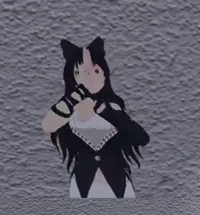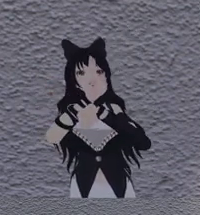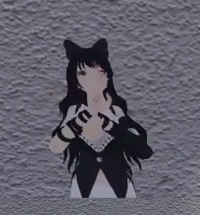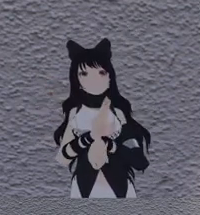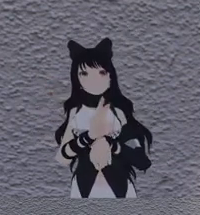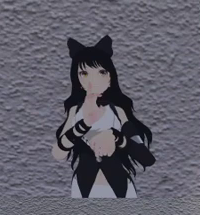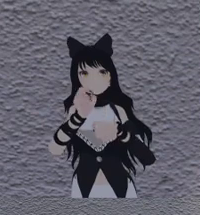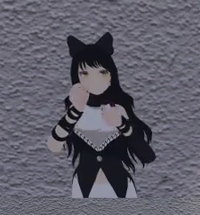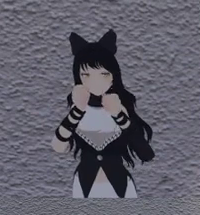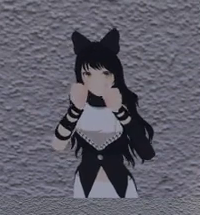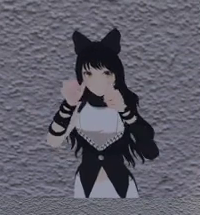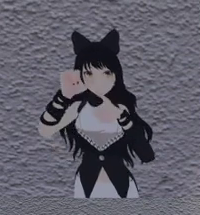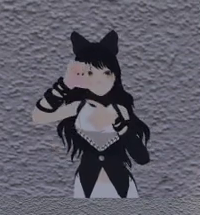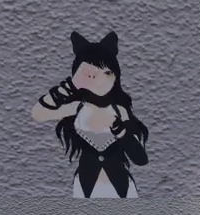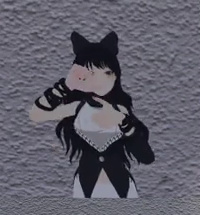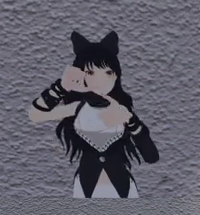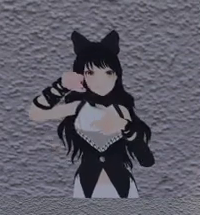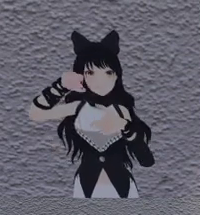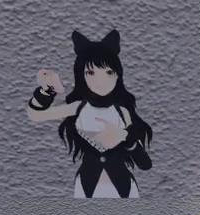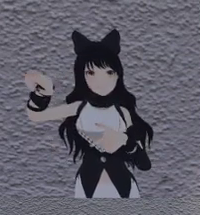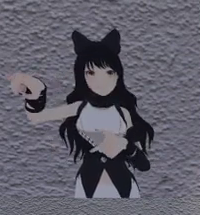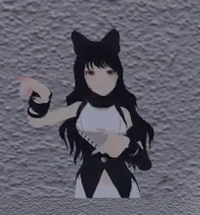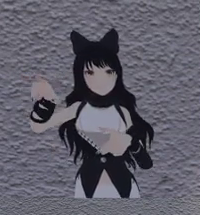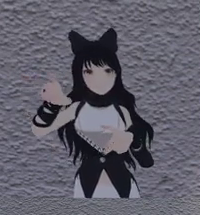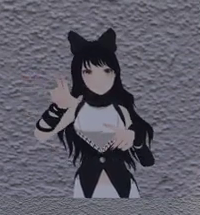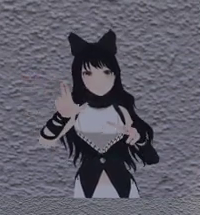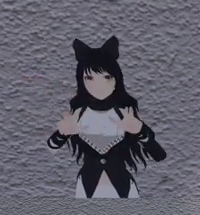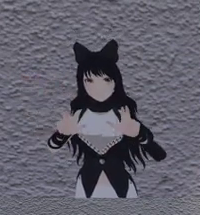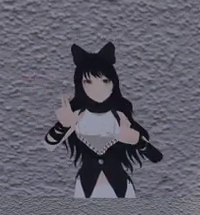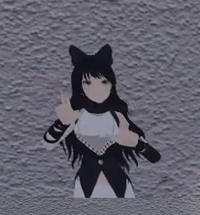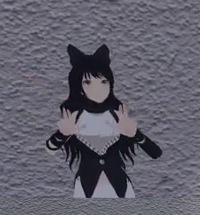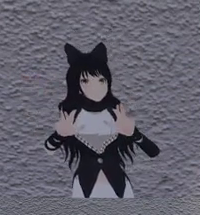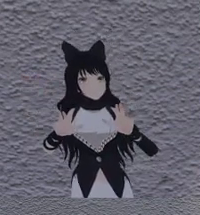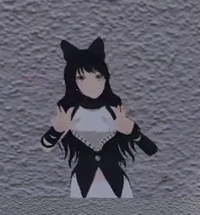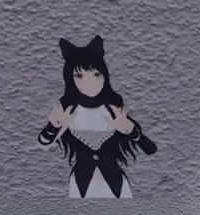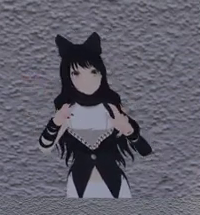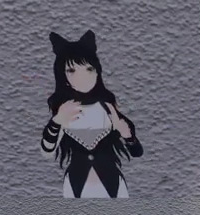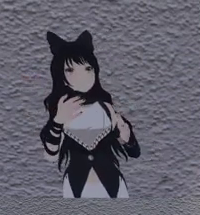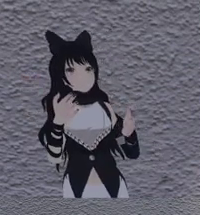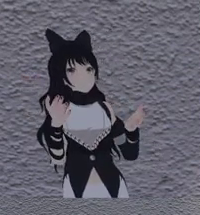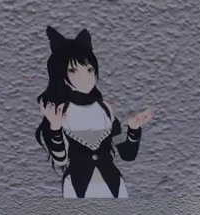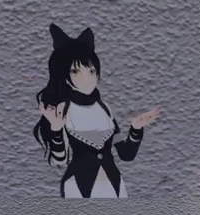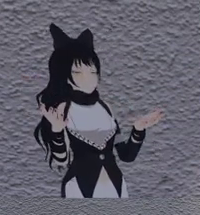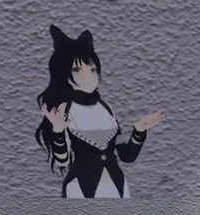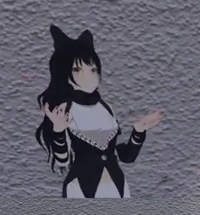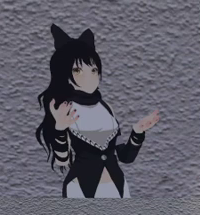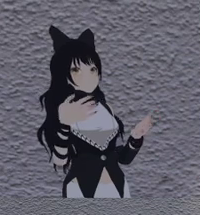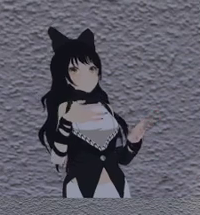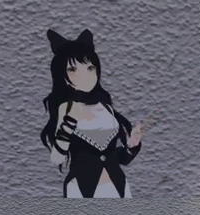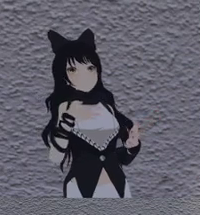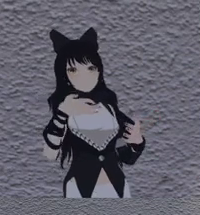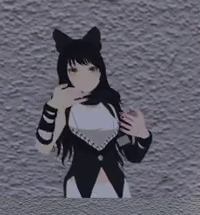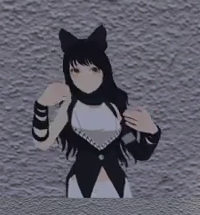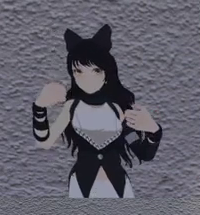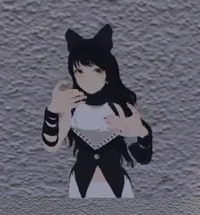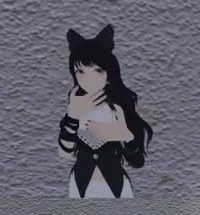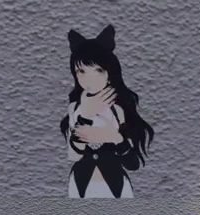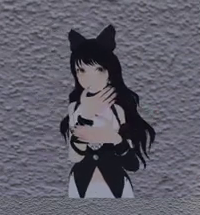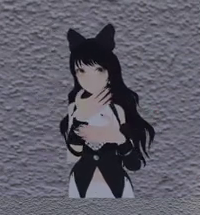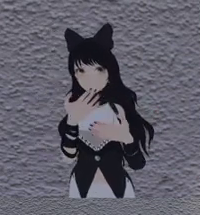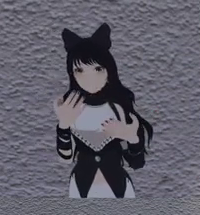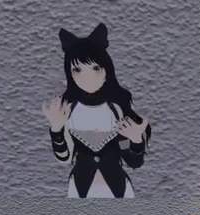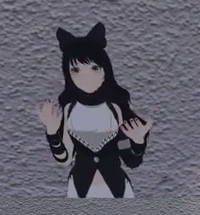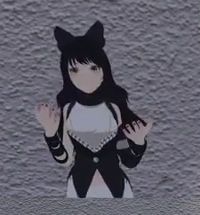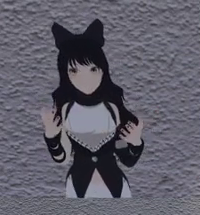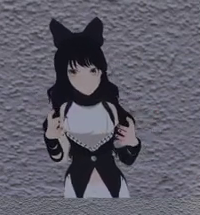just feeling really awkward. I'm not used to this. I'm making new friends and hanging out. I'm awkward.